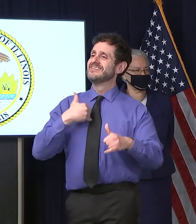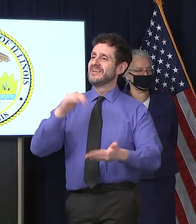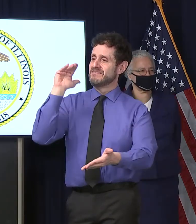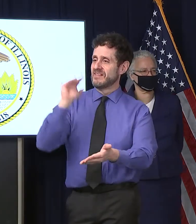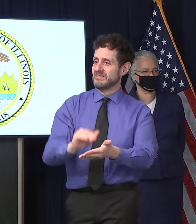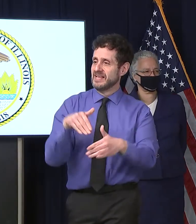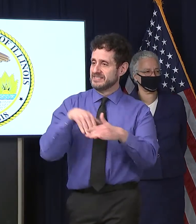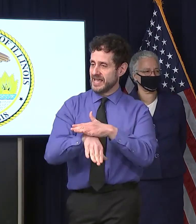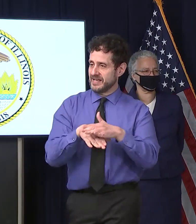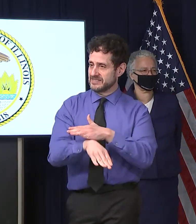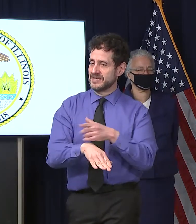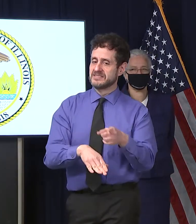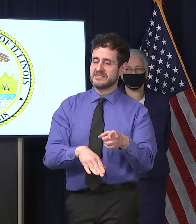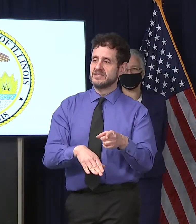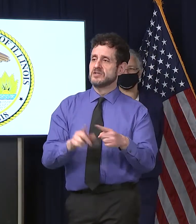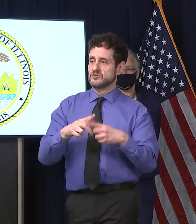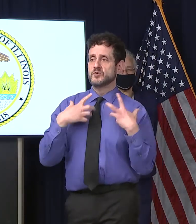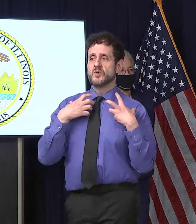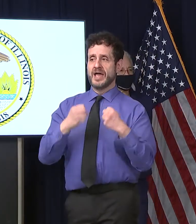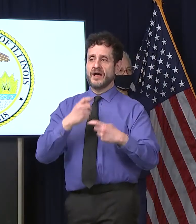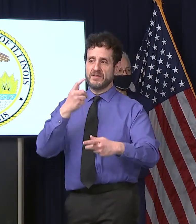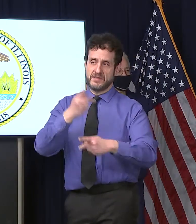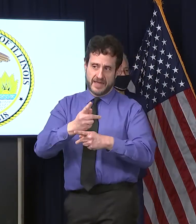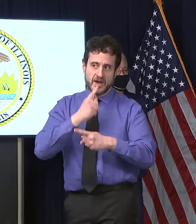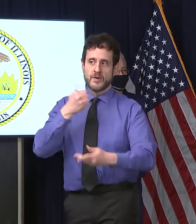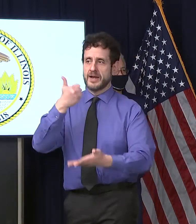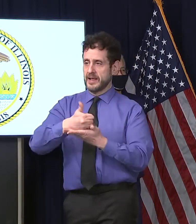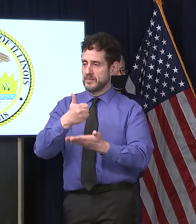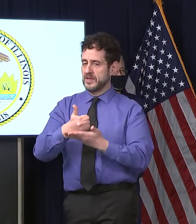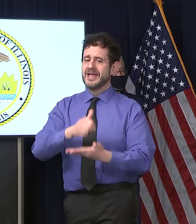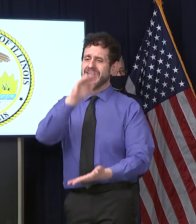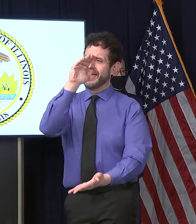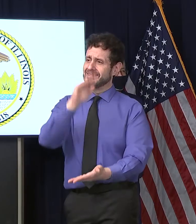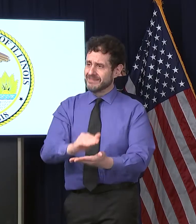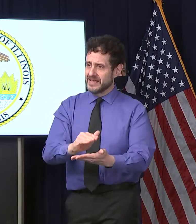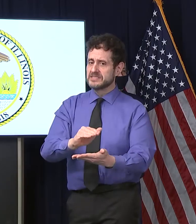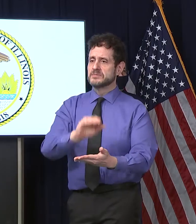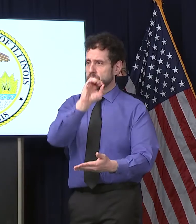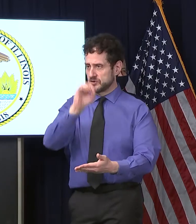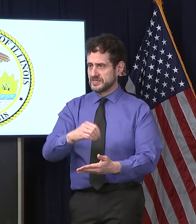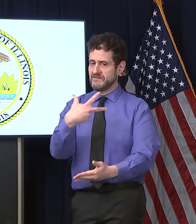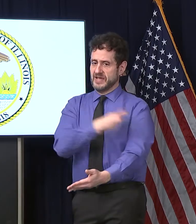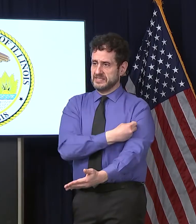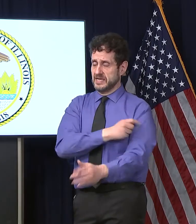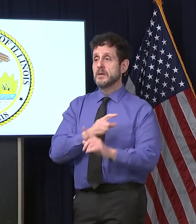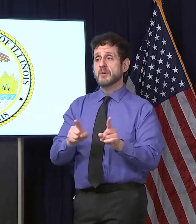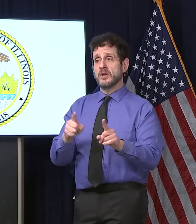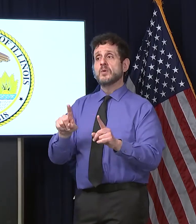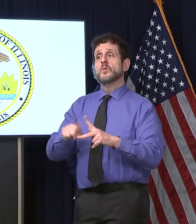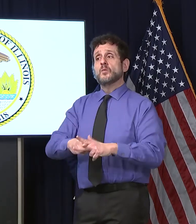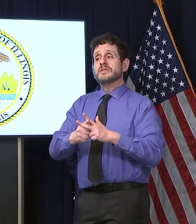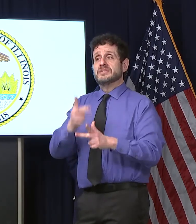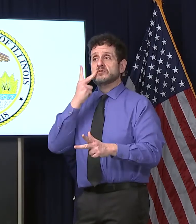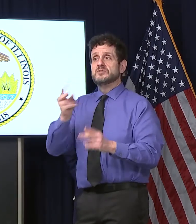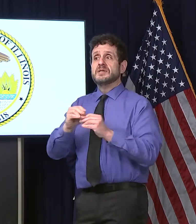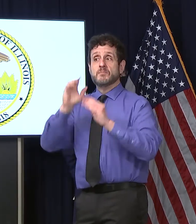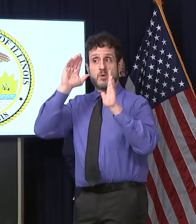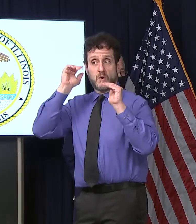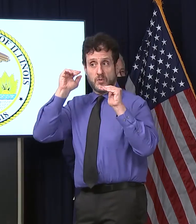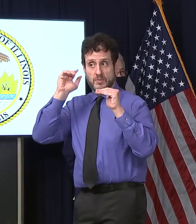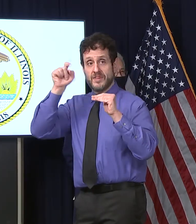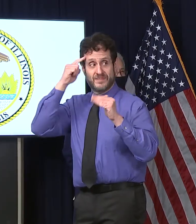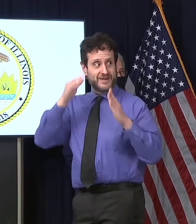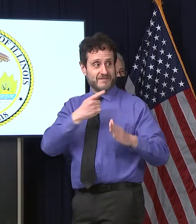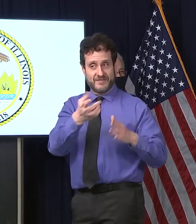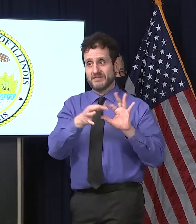and lower rate access to help and lower rates of vaccination. But we're starting to see glimmers of hope, as the governor said.